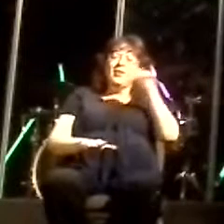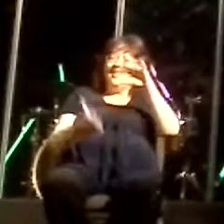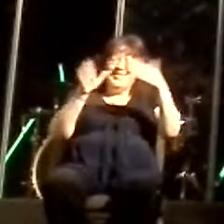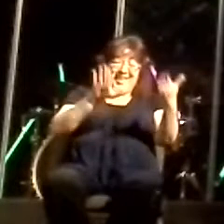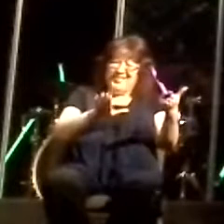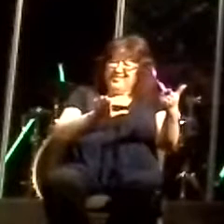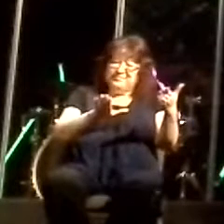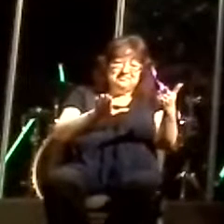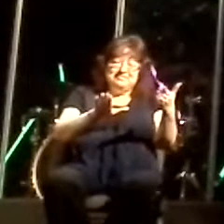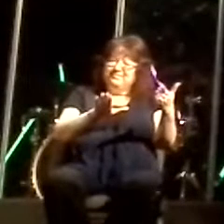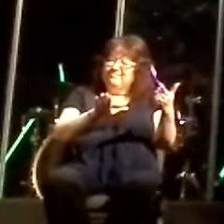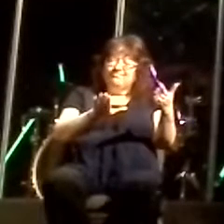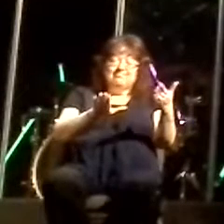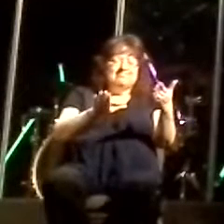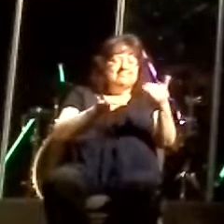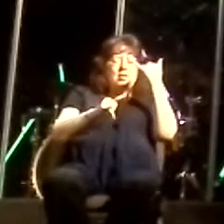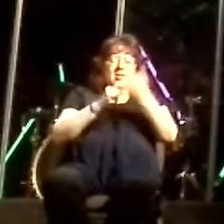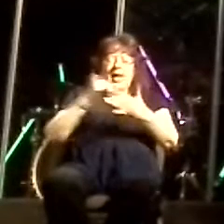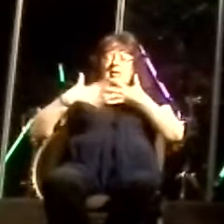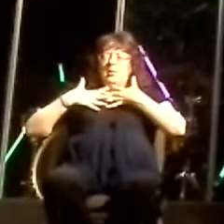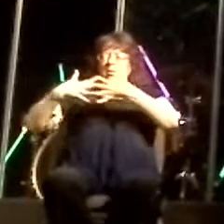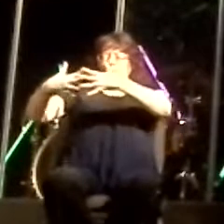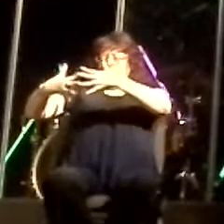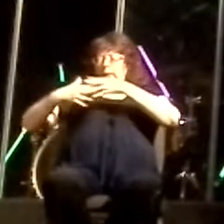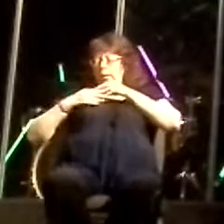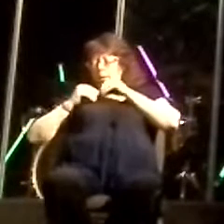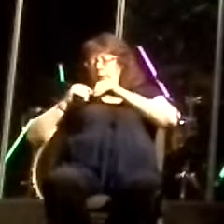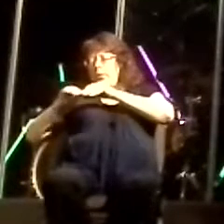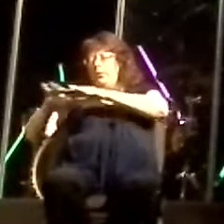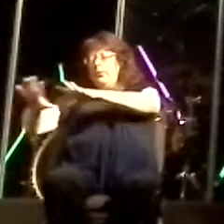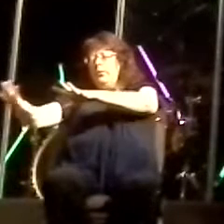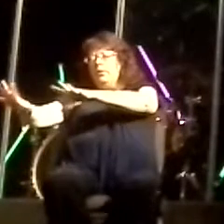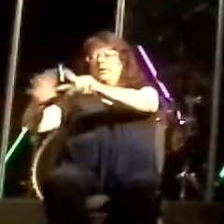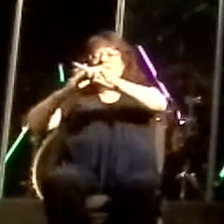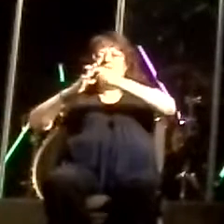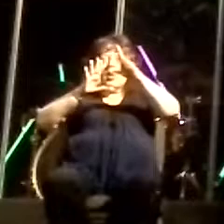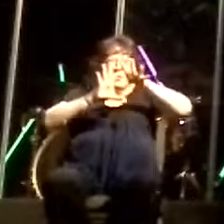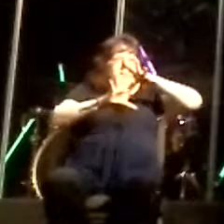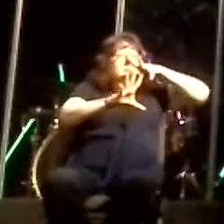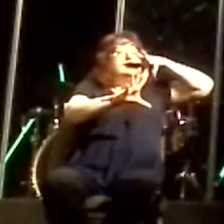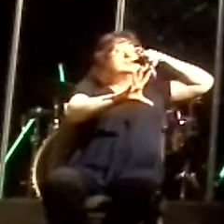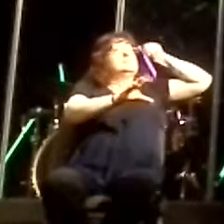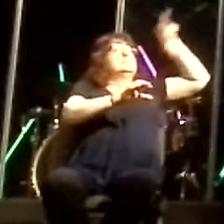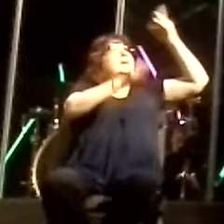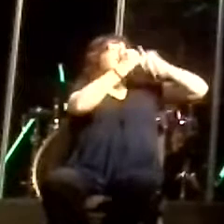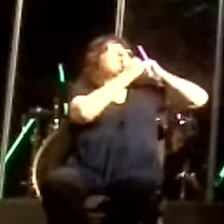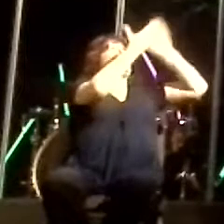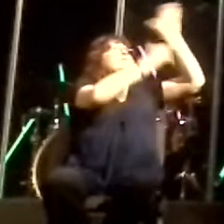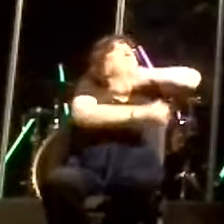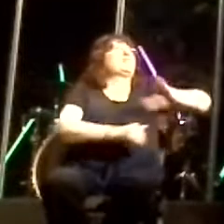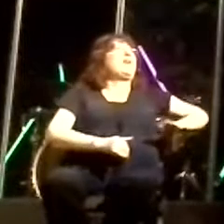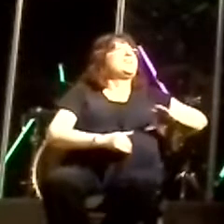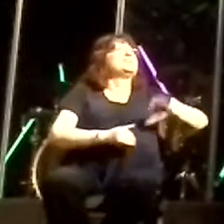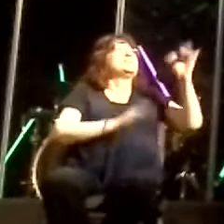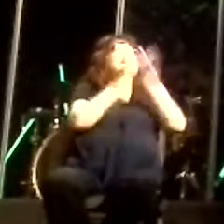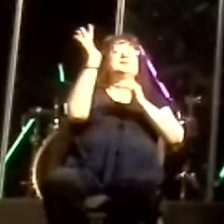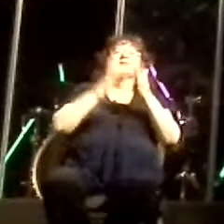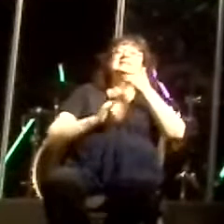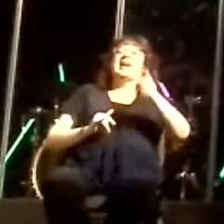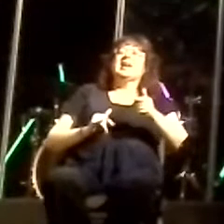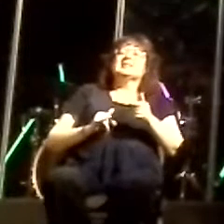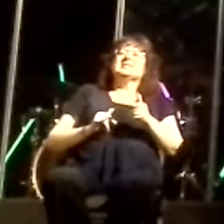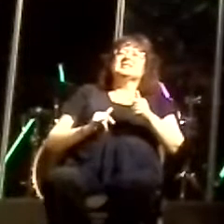dead. Their last breath in this life was followed by their first inhale in the presence of Christ, because Jesus